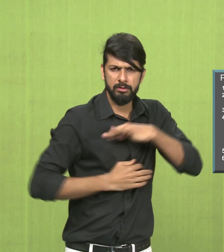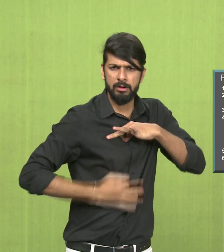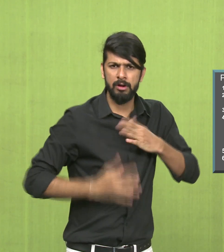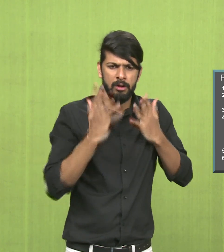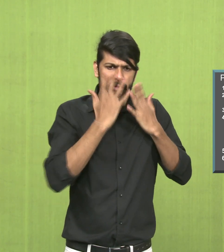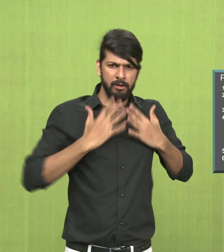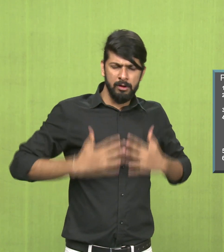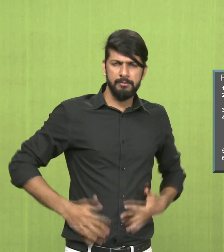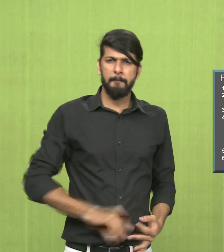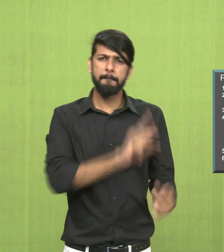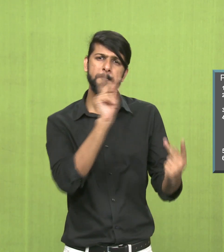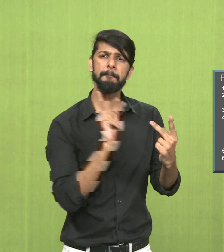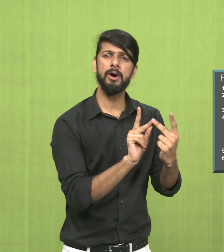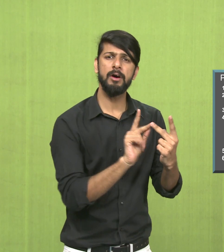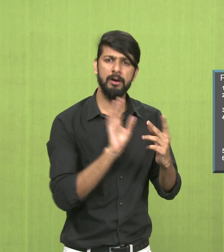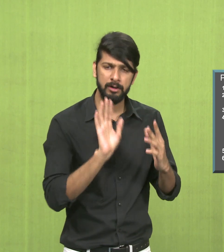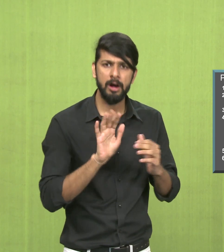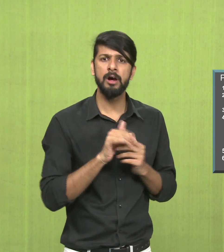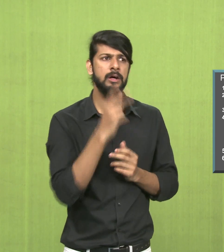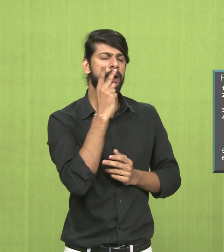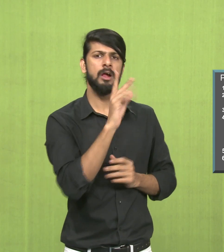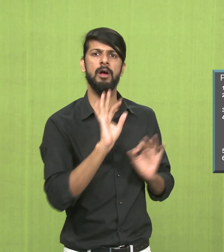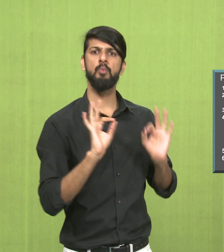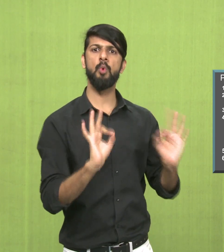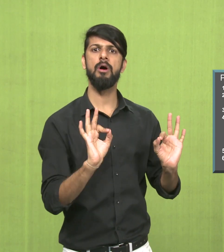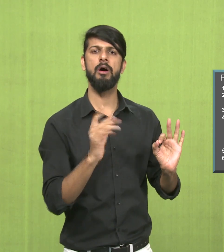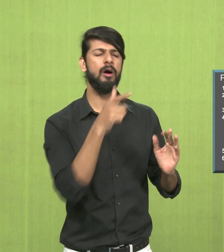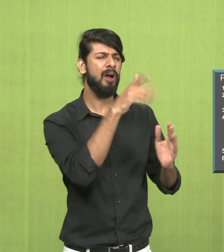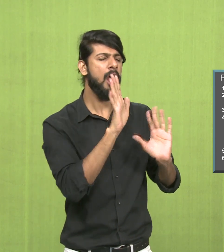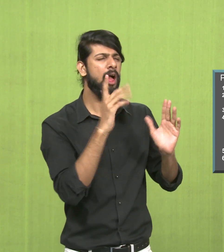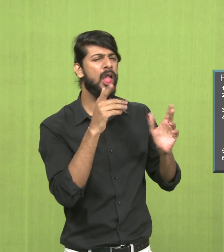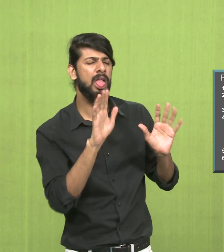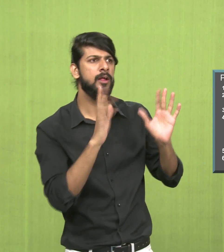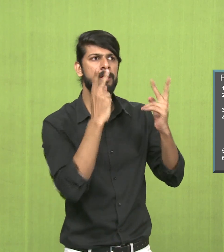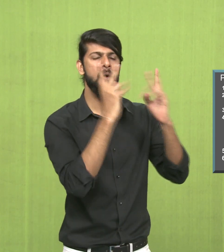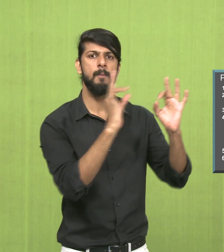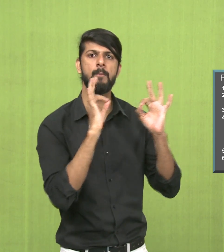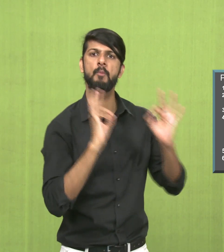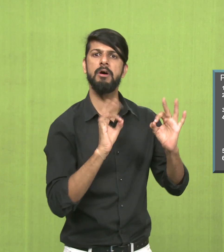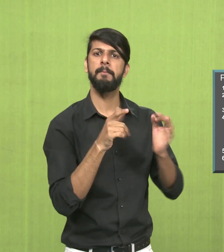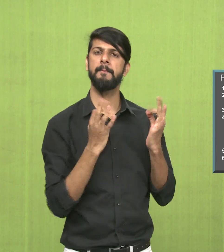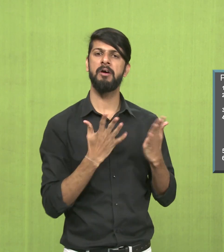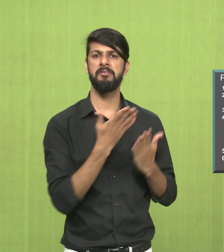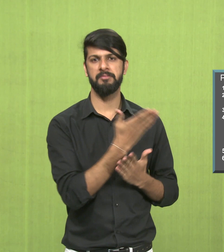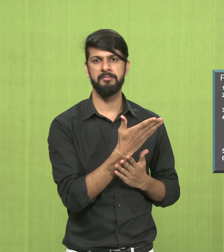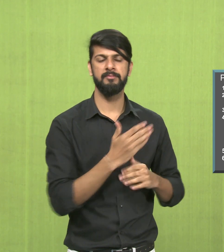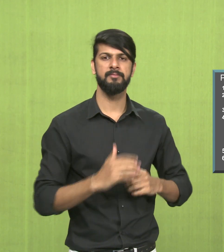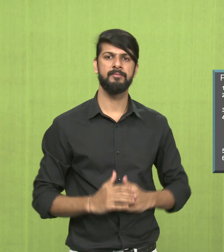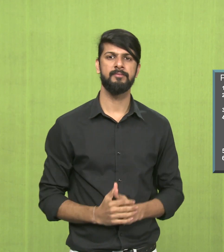realistic like a human being, lifelike, and signifies